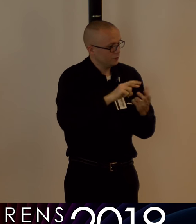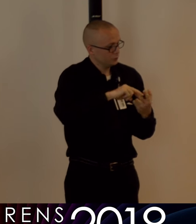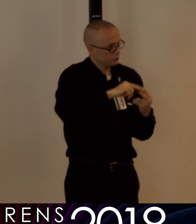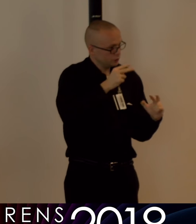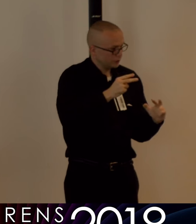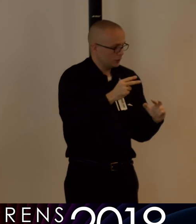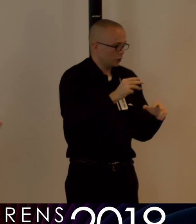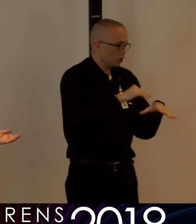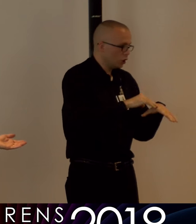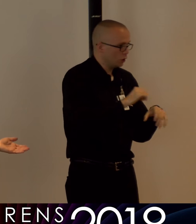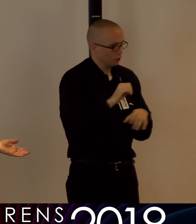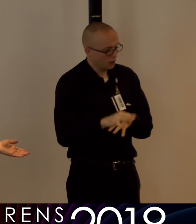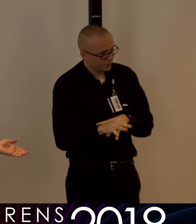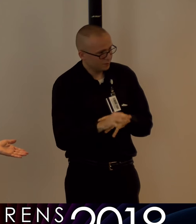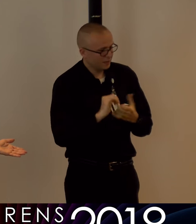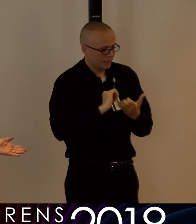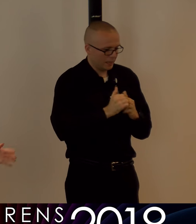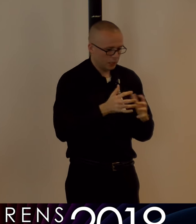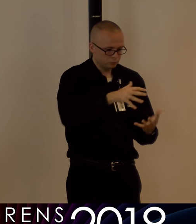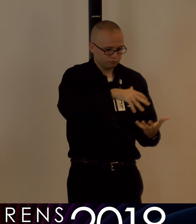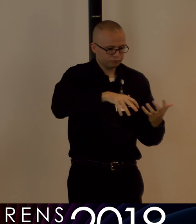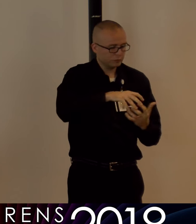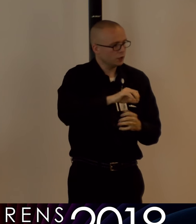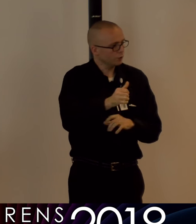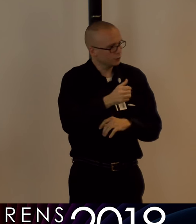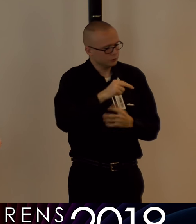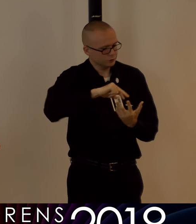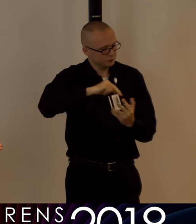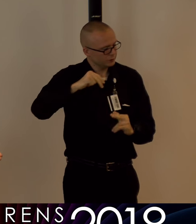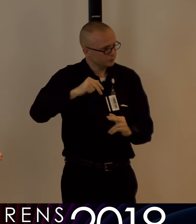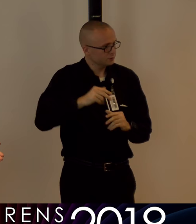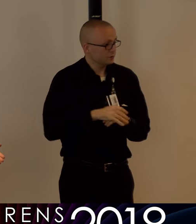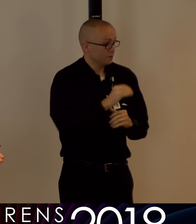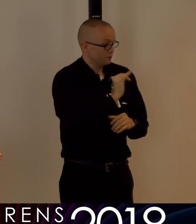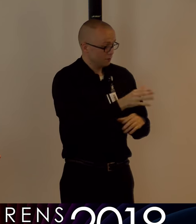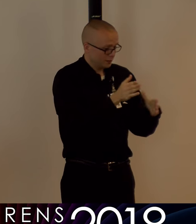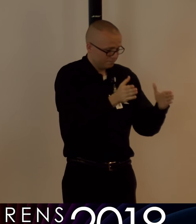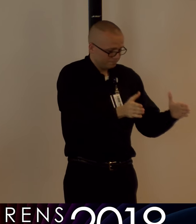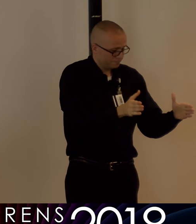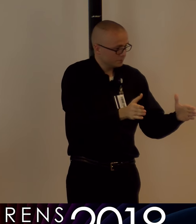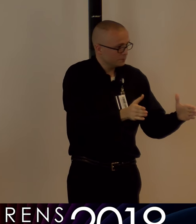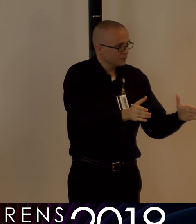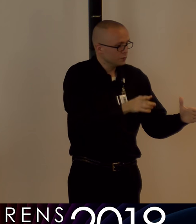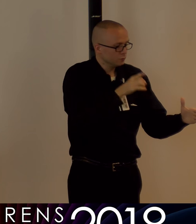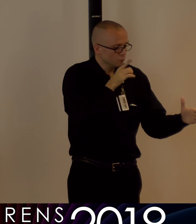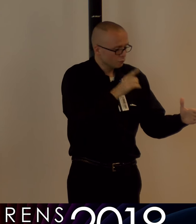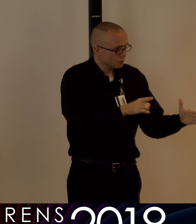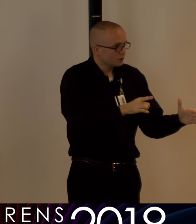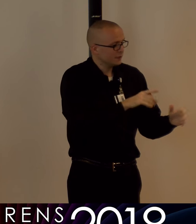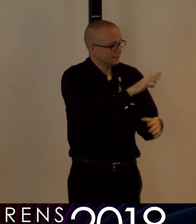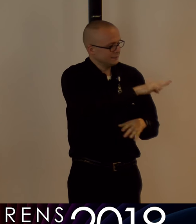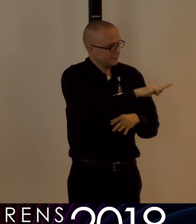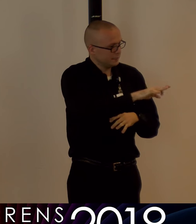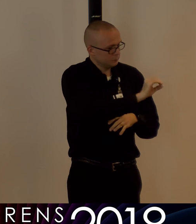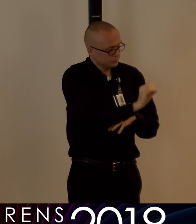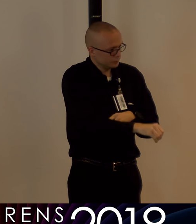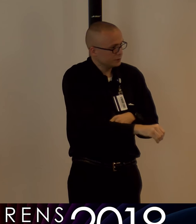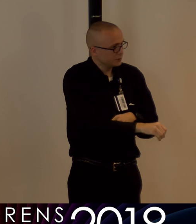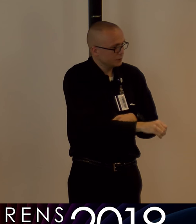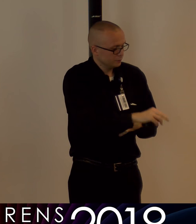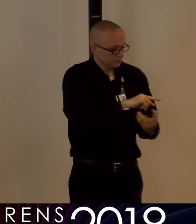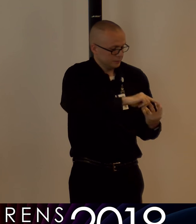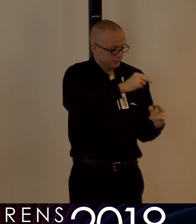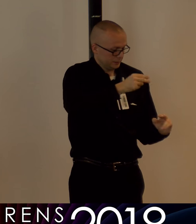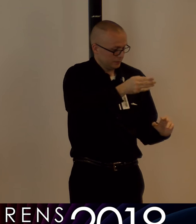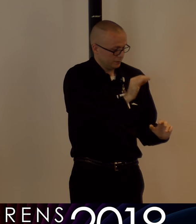or on, how it interacts with other genes, but this part of the genome, which actually comprises 99% of the